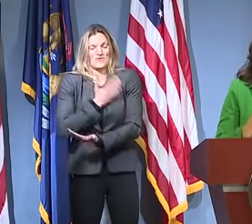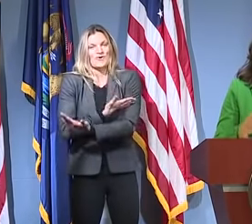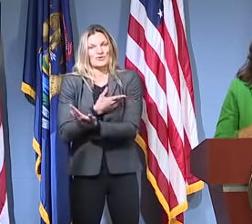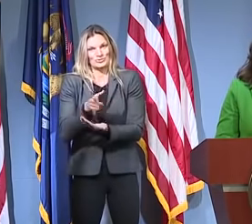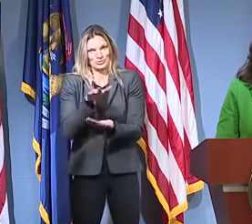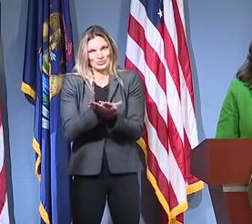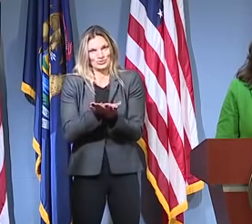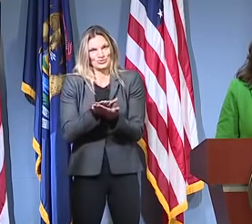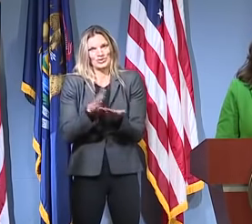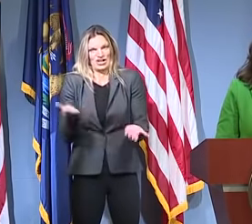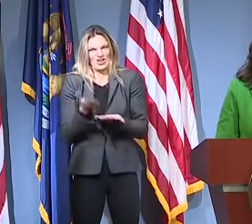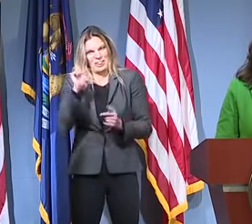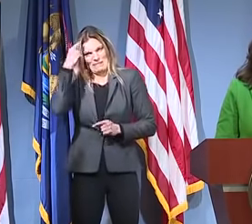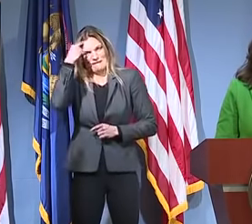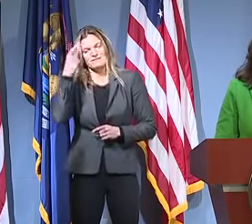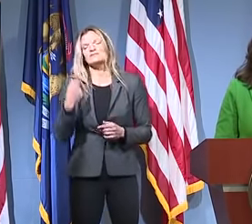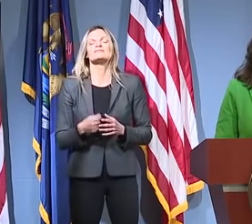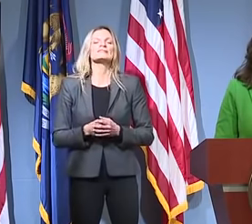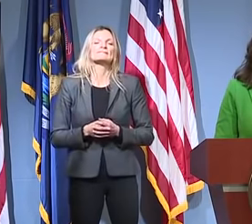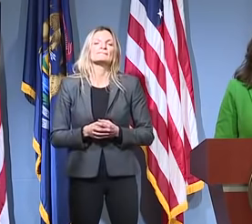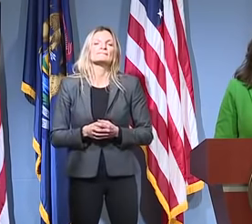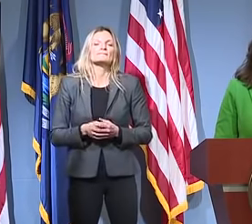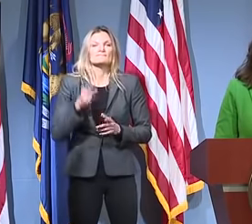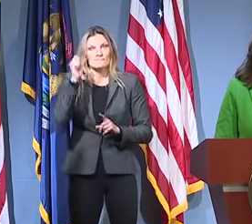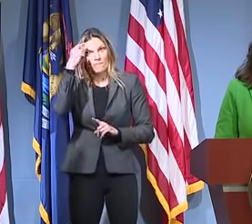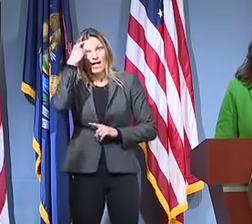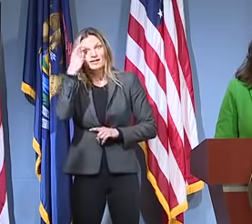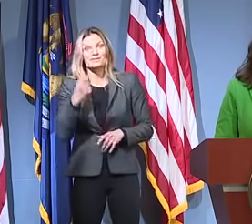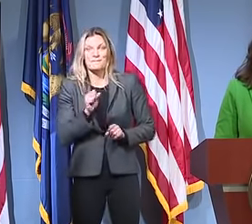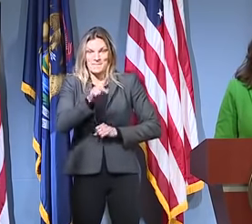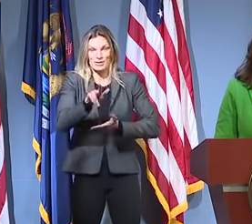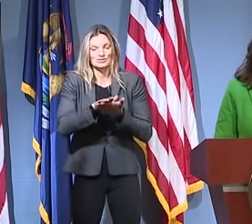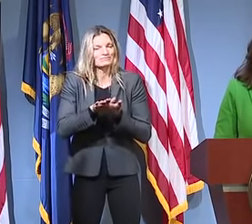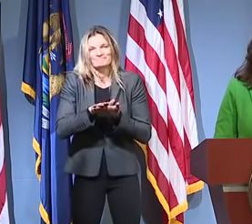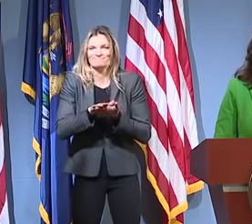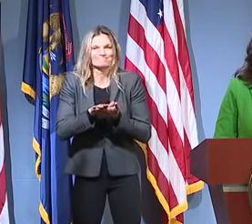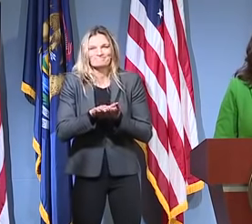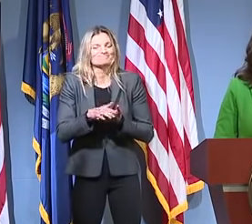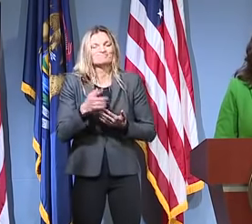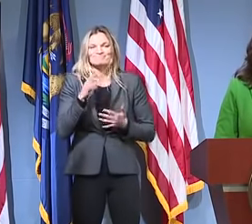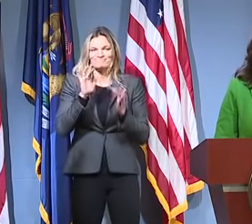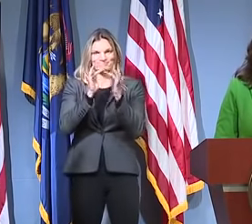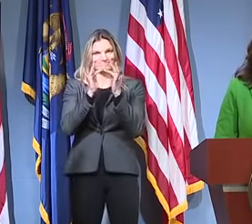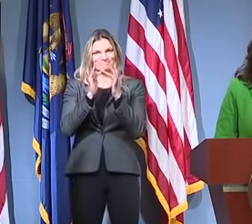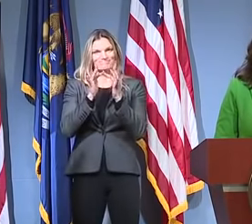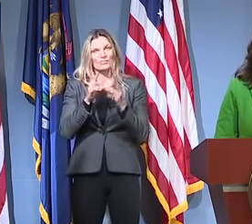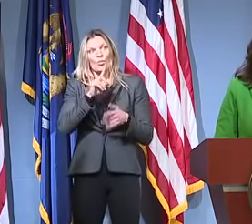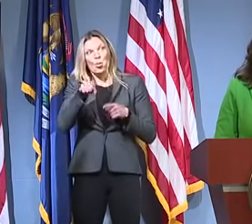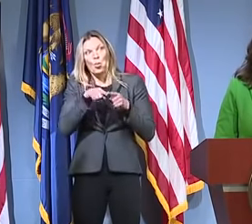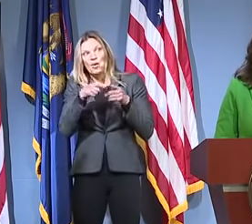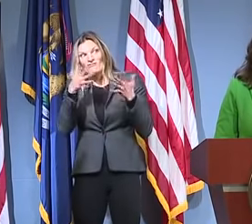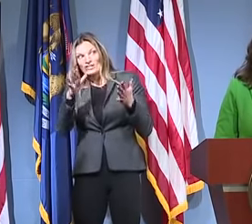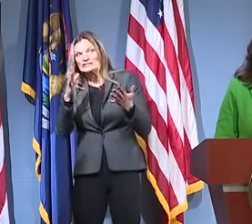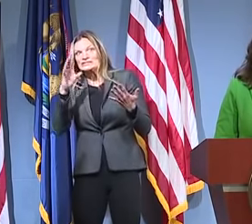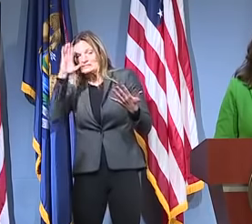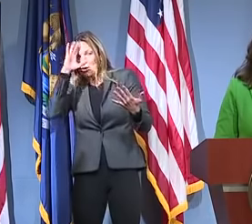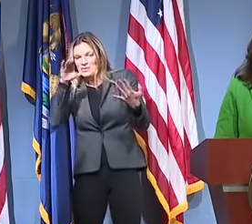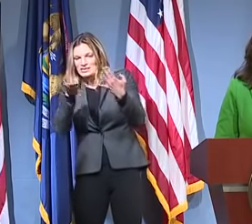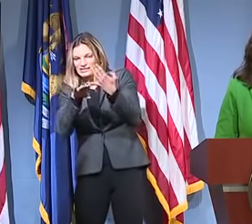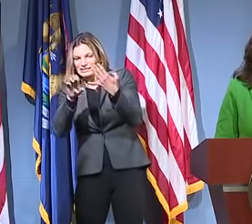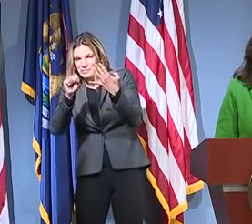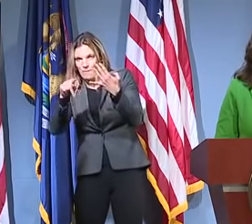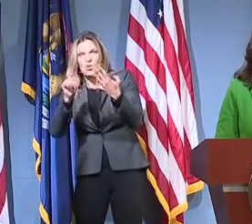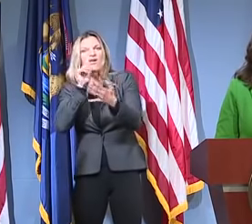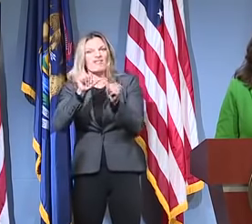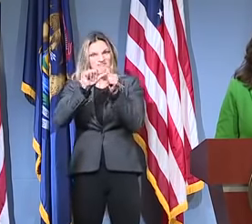school here in town, and they're going to be at distance at least till the end of September. The fact of the matter is, the more people that are